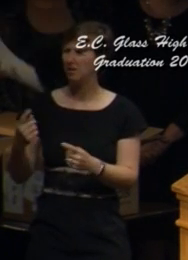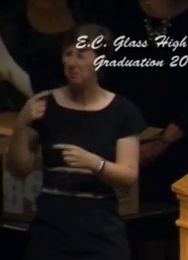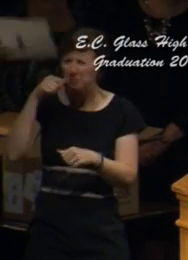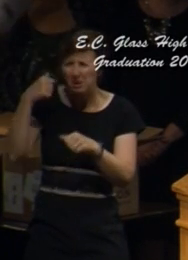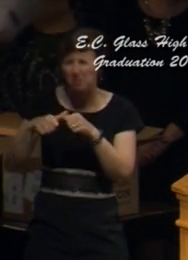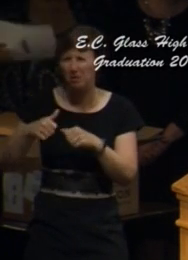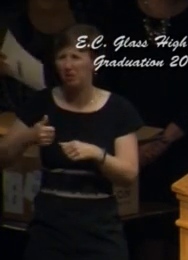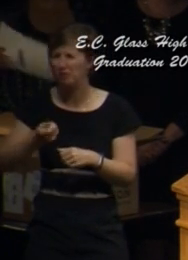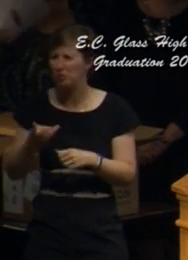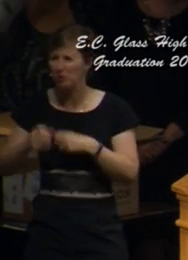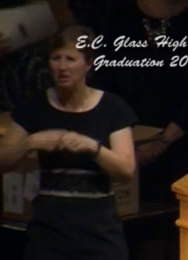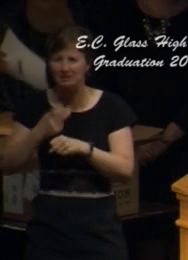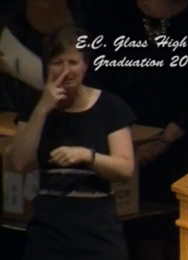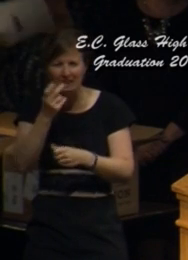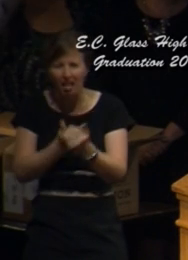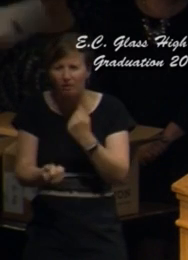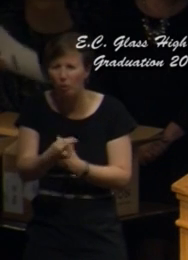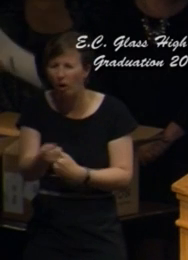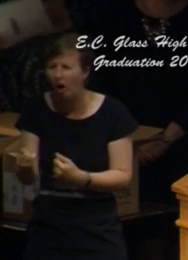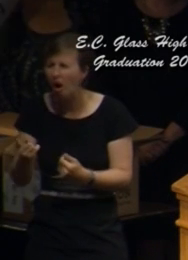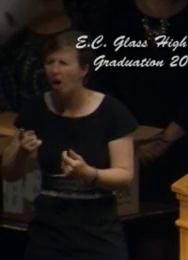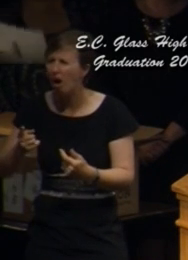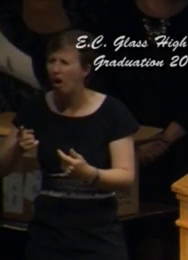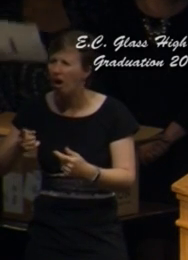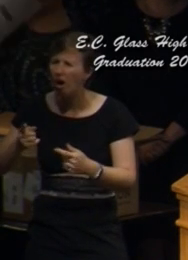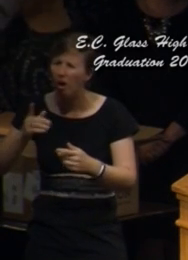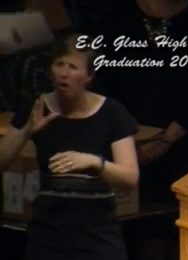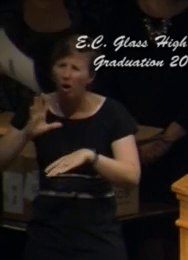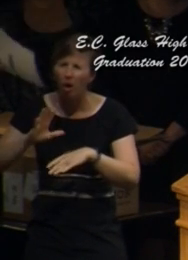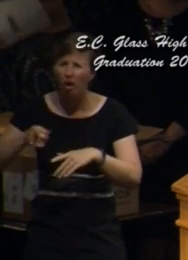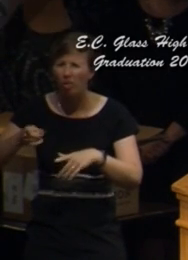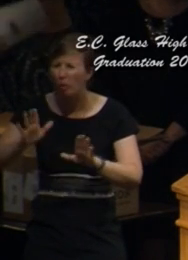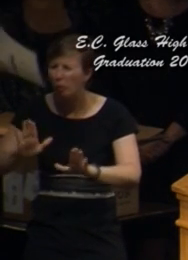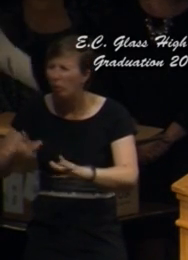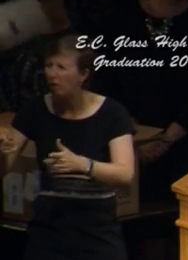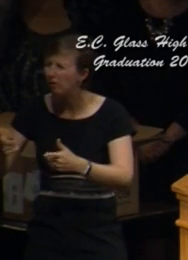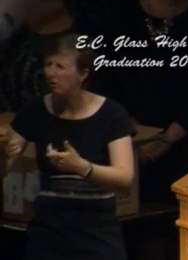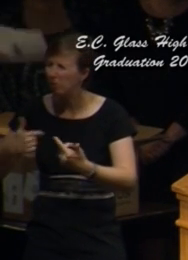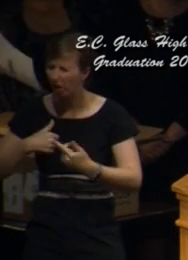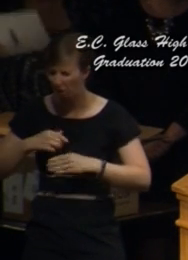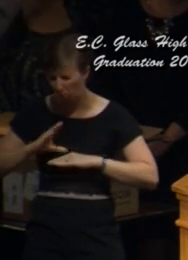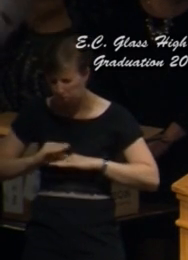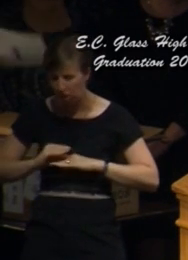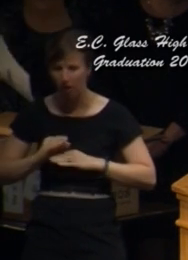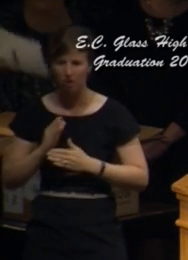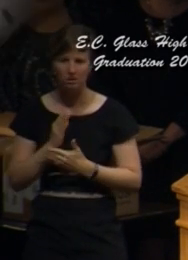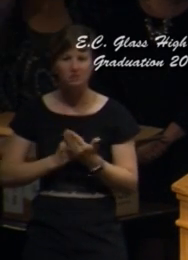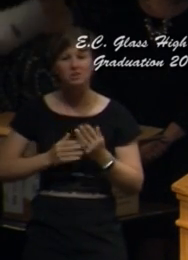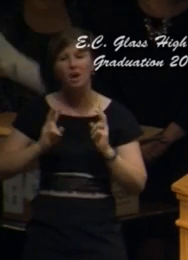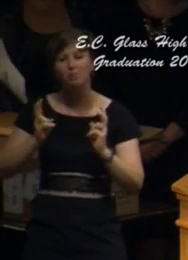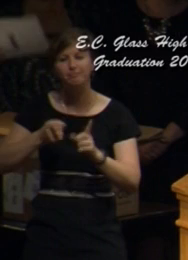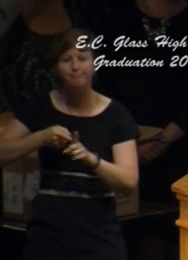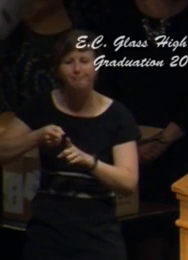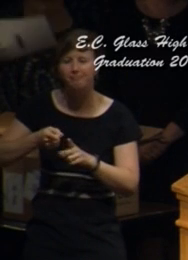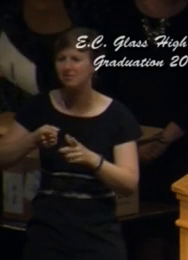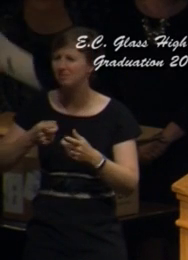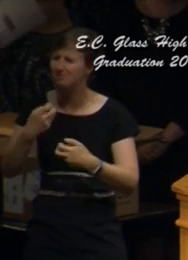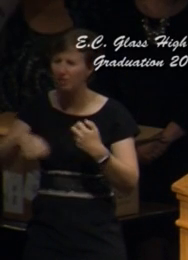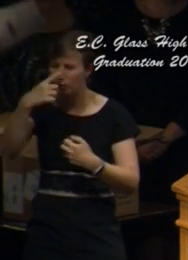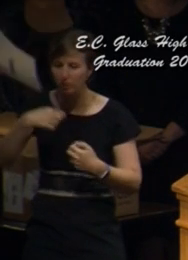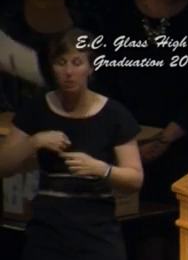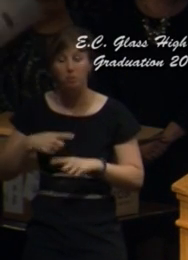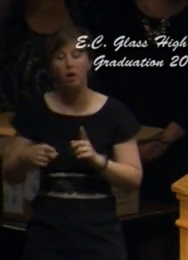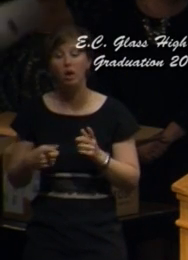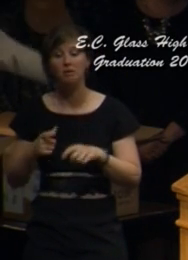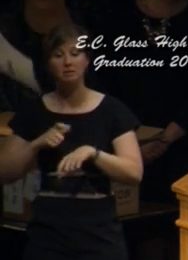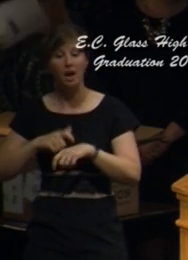everyone else be great, thinking that I was somehow a lesser person because some subjects were just harder for me than they were for others. Over time,